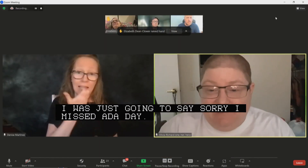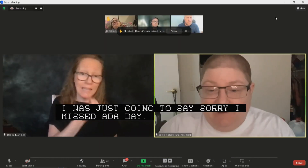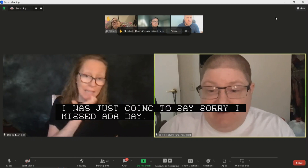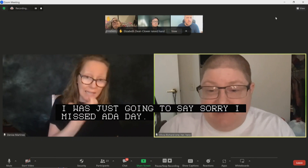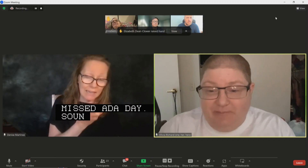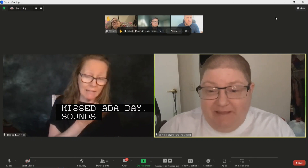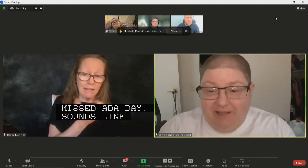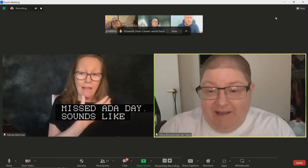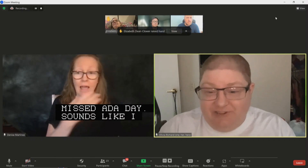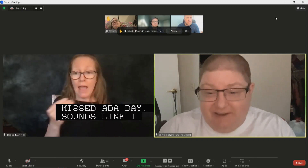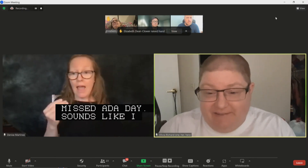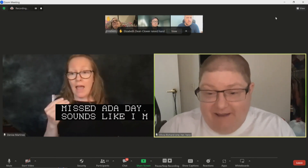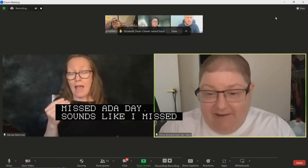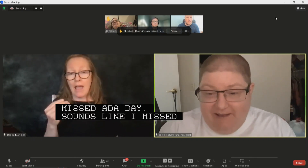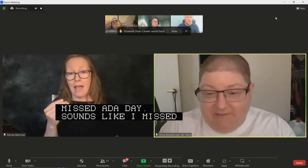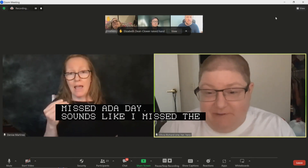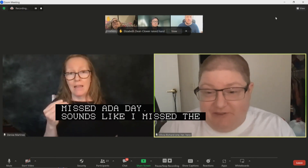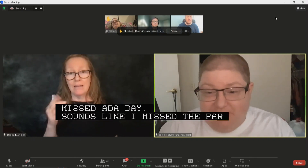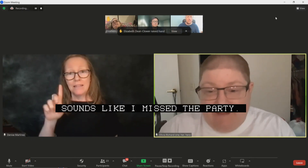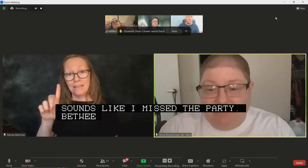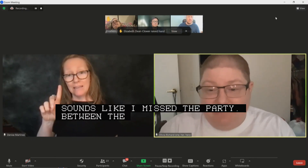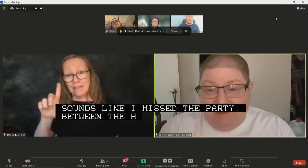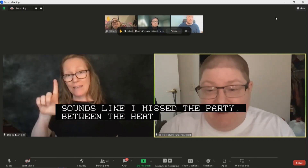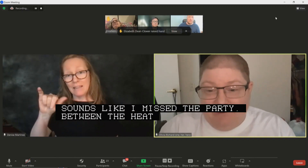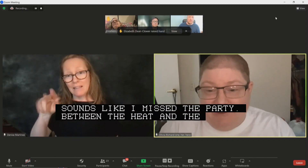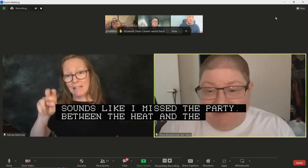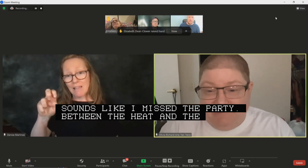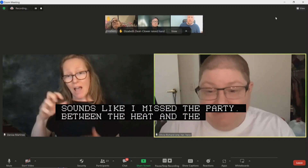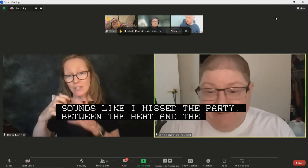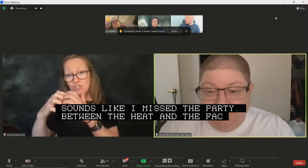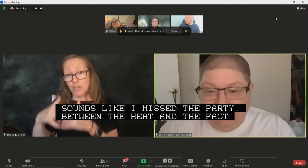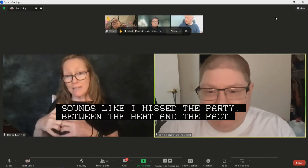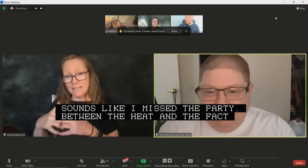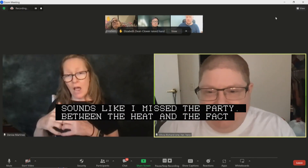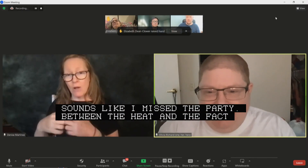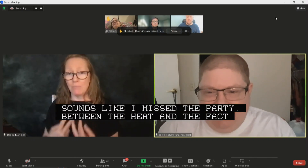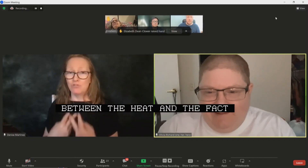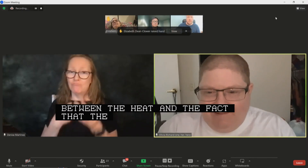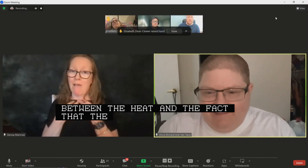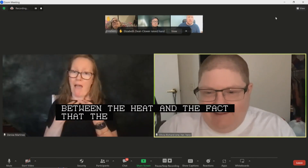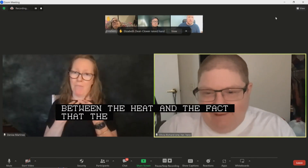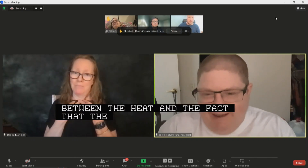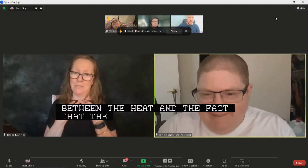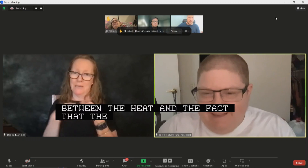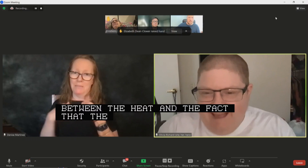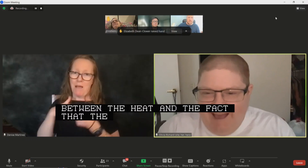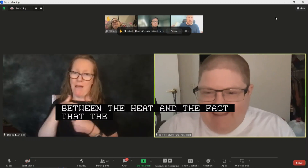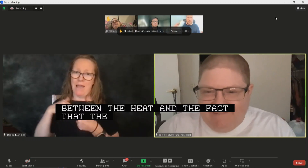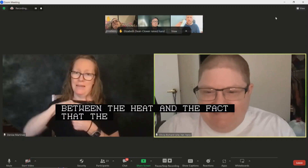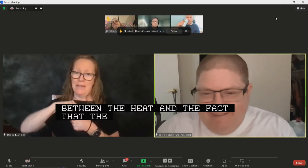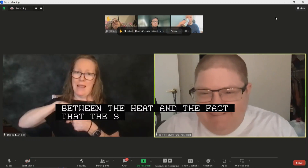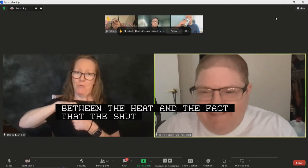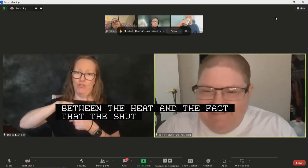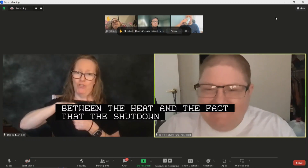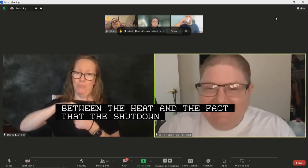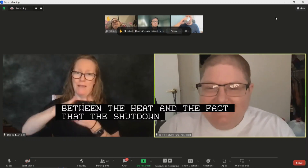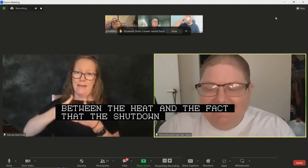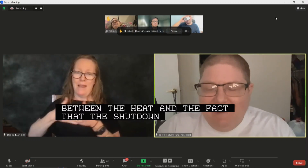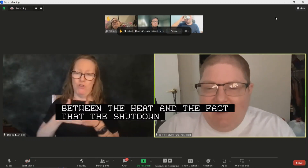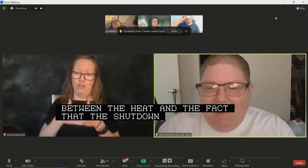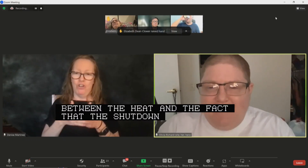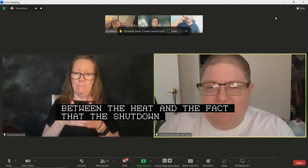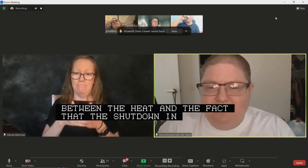that the Beeline shutdown has me trapped in my neighborhood, I'm kind of sad.